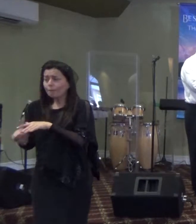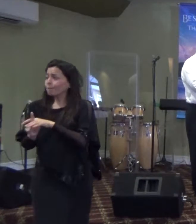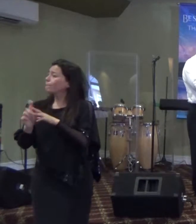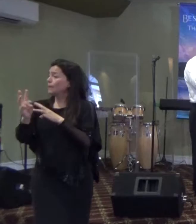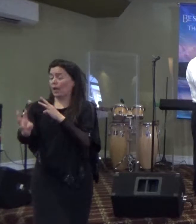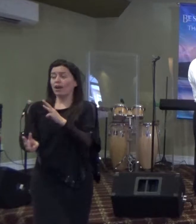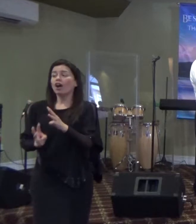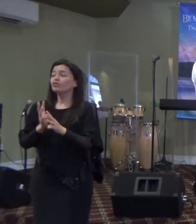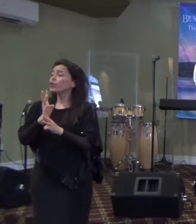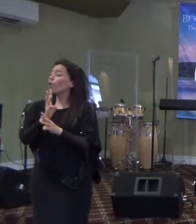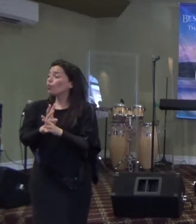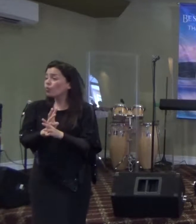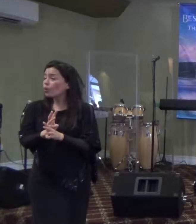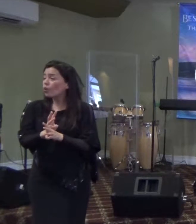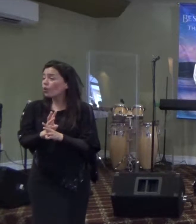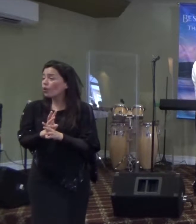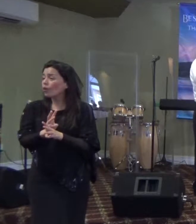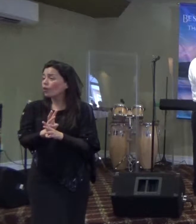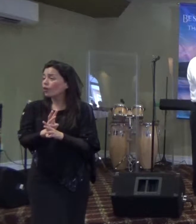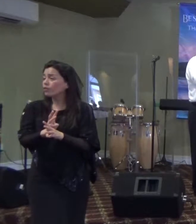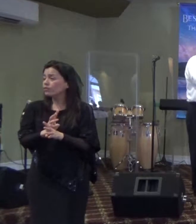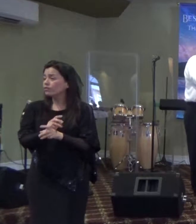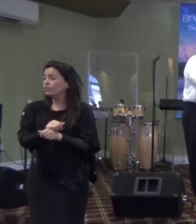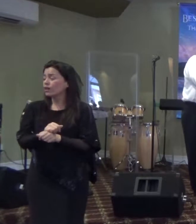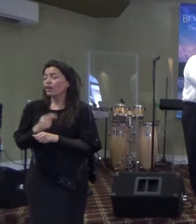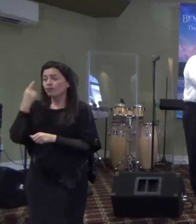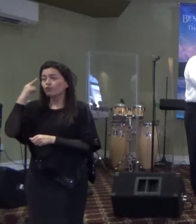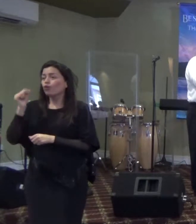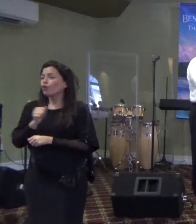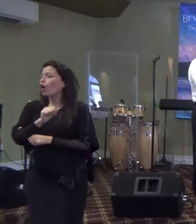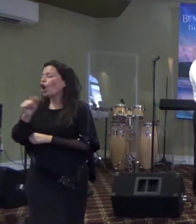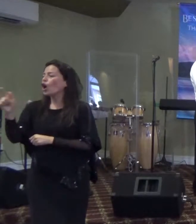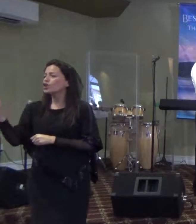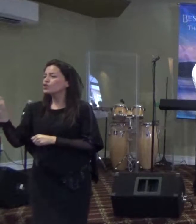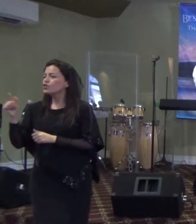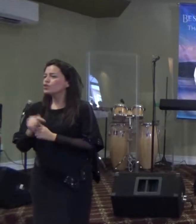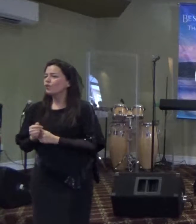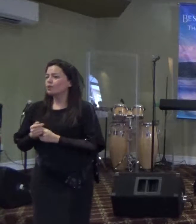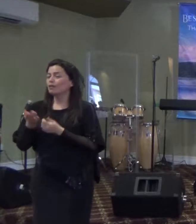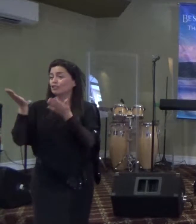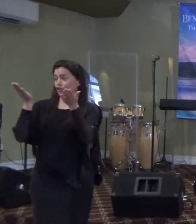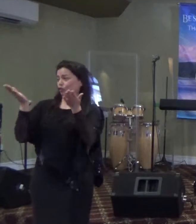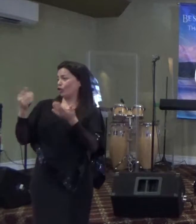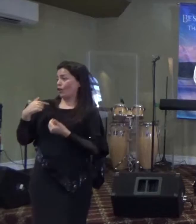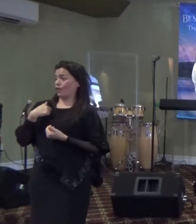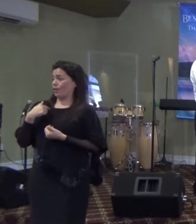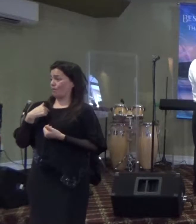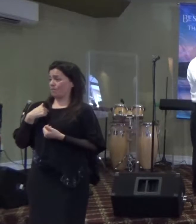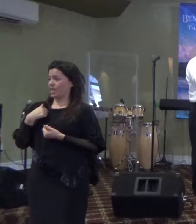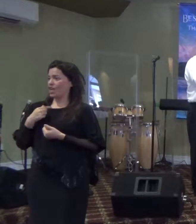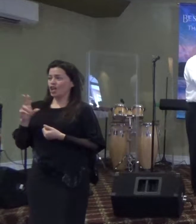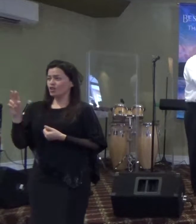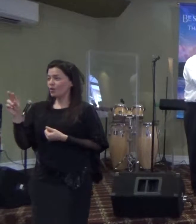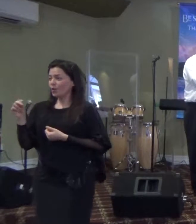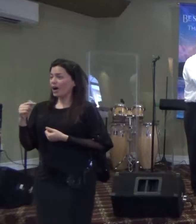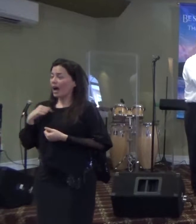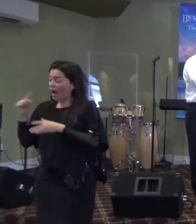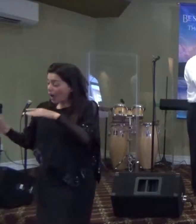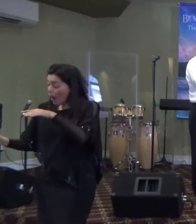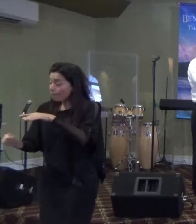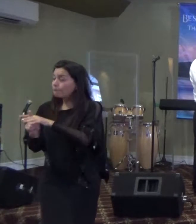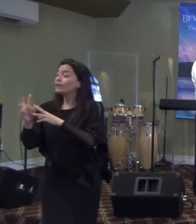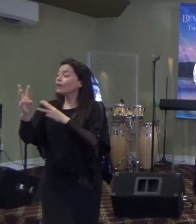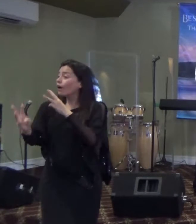yo no he venido a este mundo I have not come to this world para ser servido, to be served, sino para servir, but